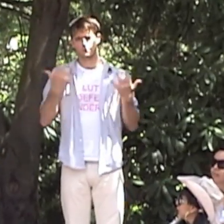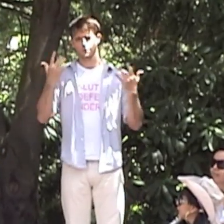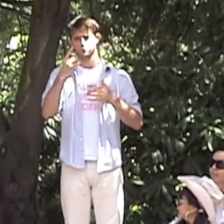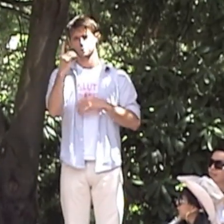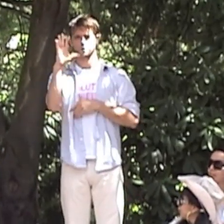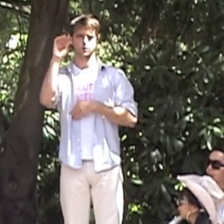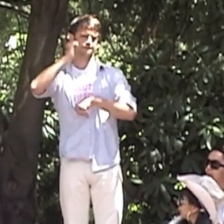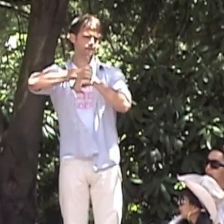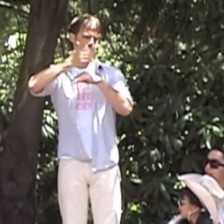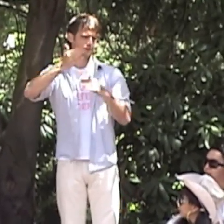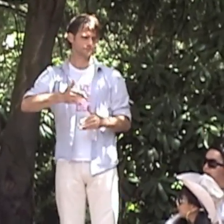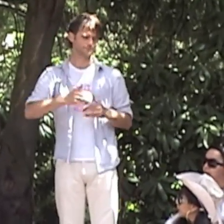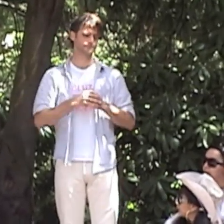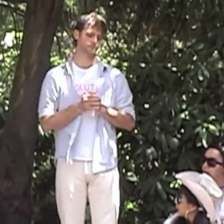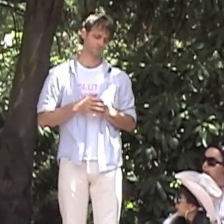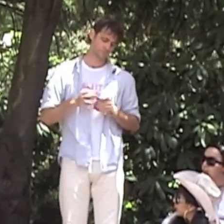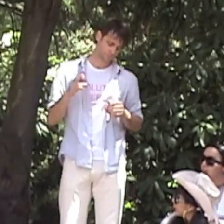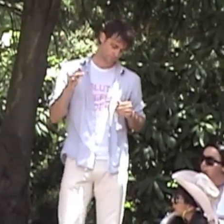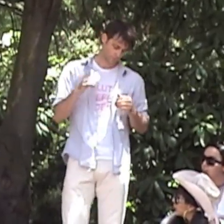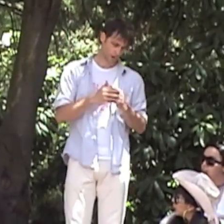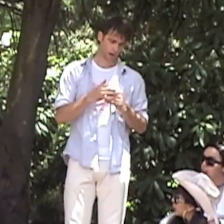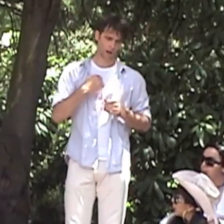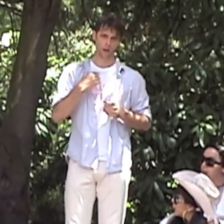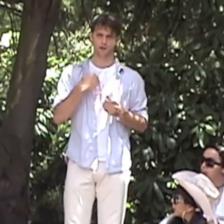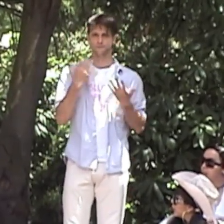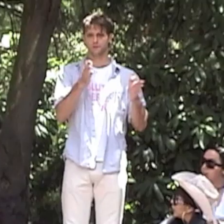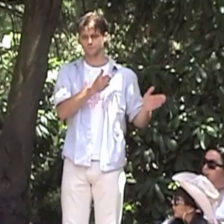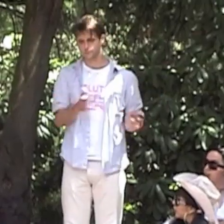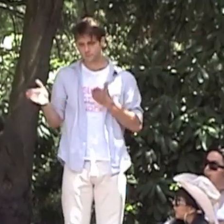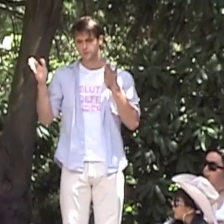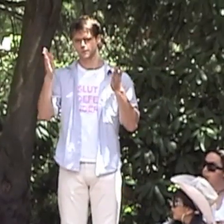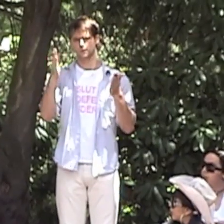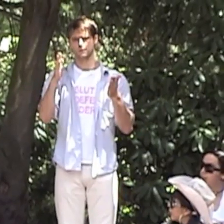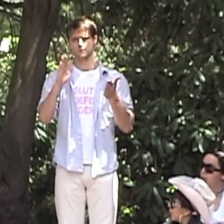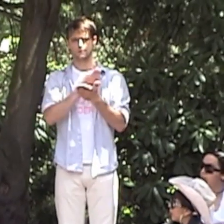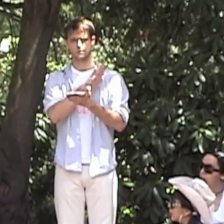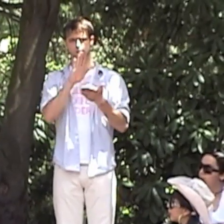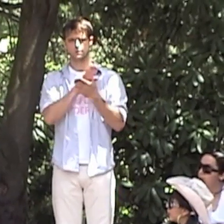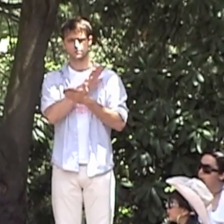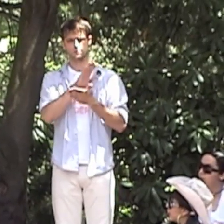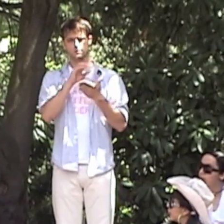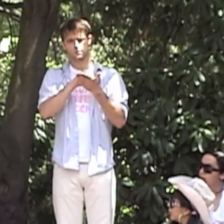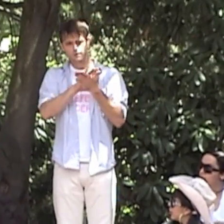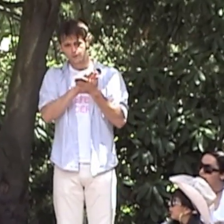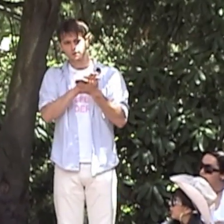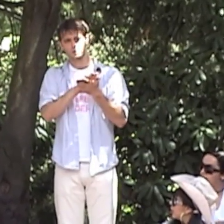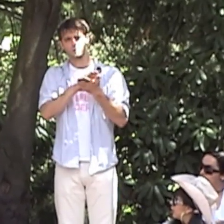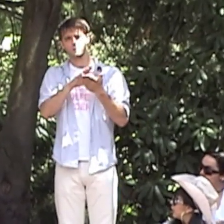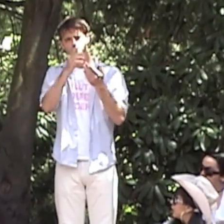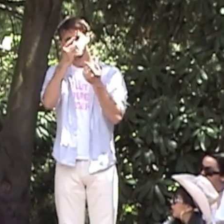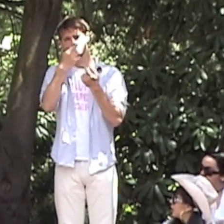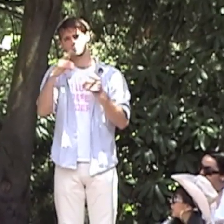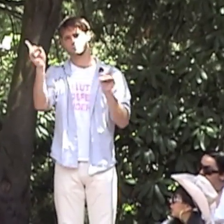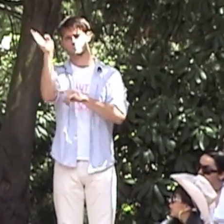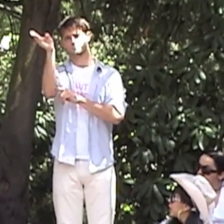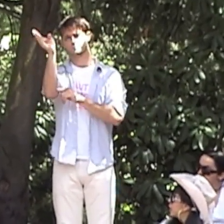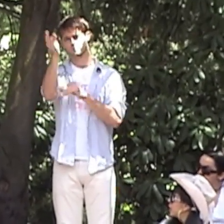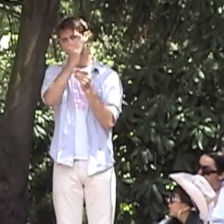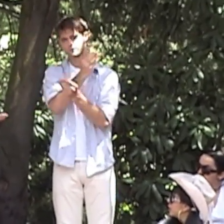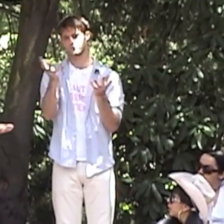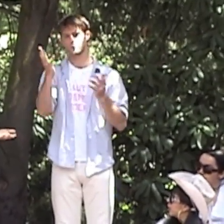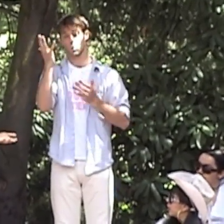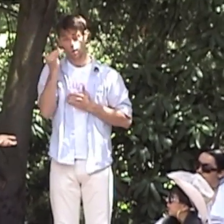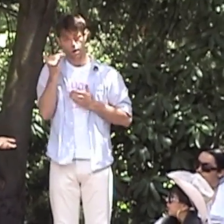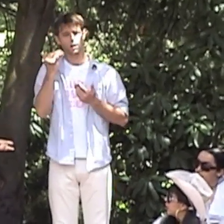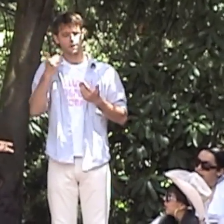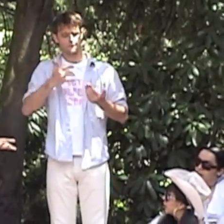the co-founders. I have prepared something to read to you guys about why it felt important to me to take